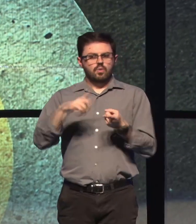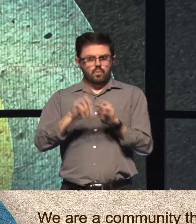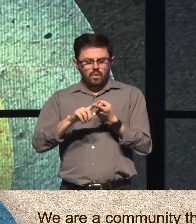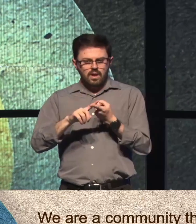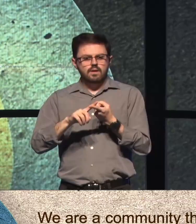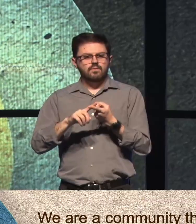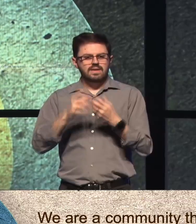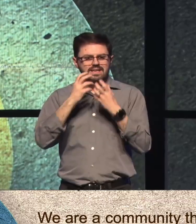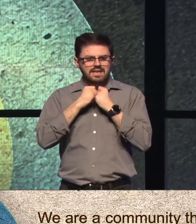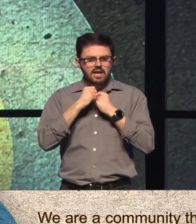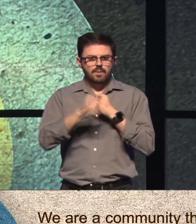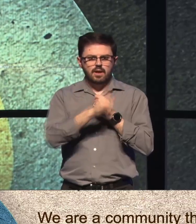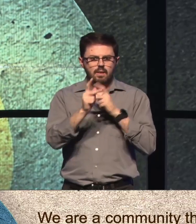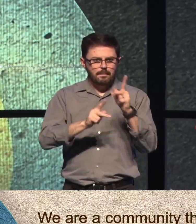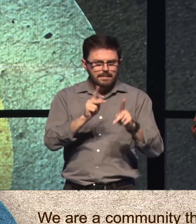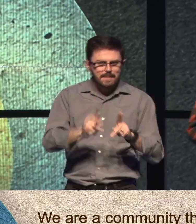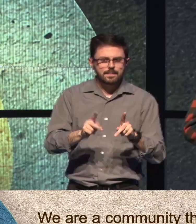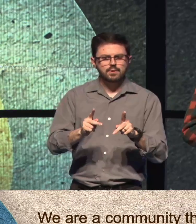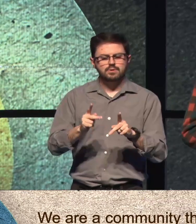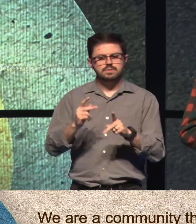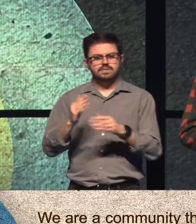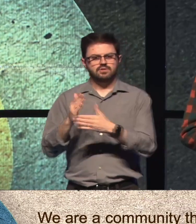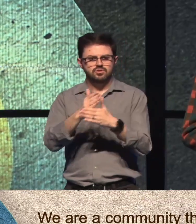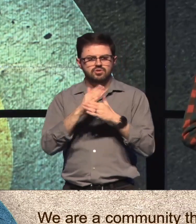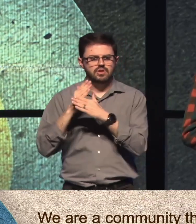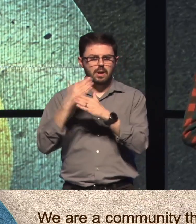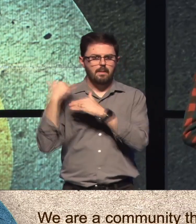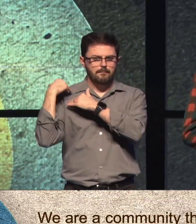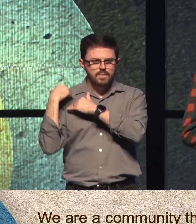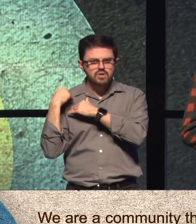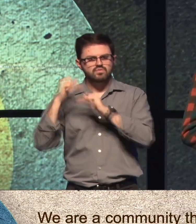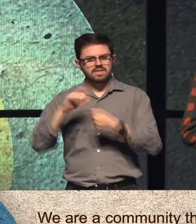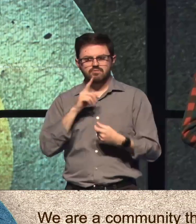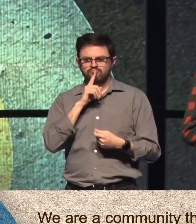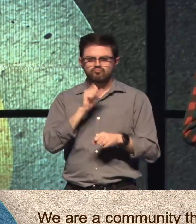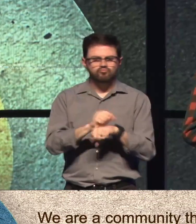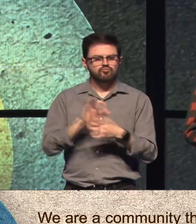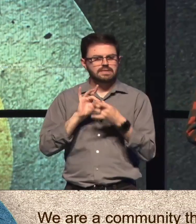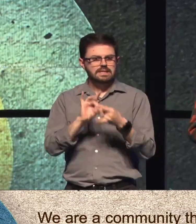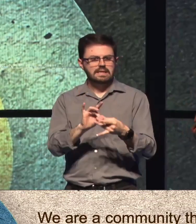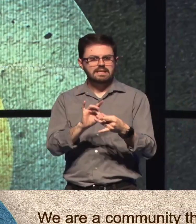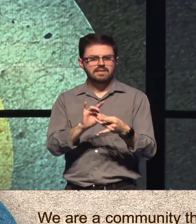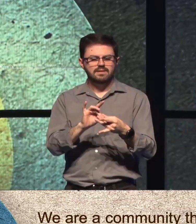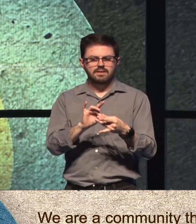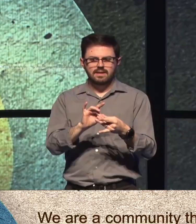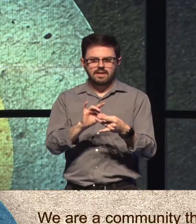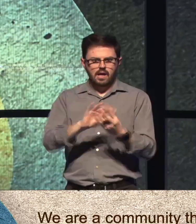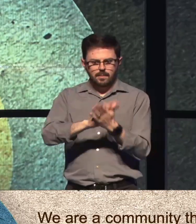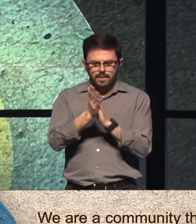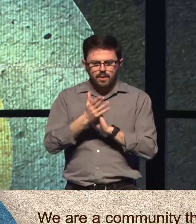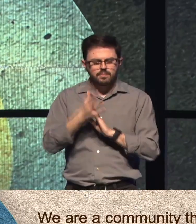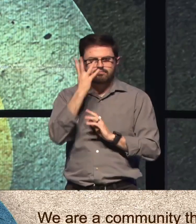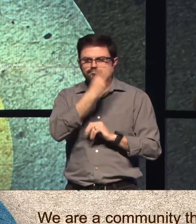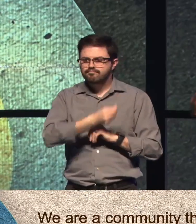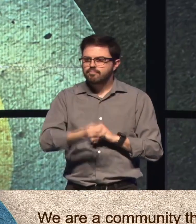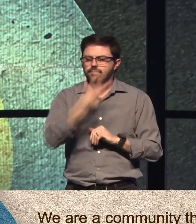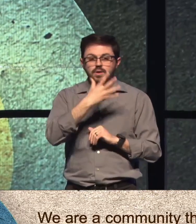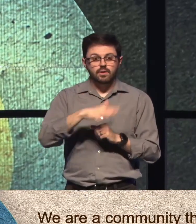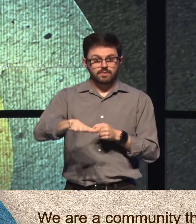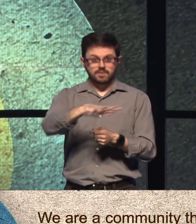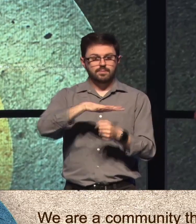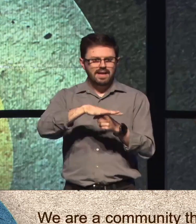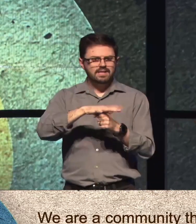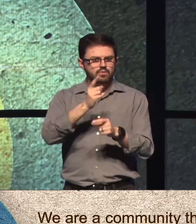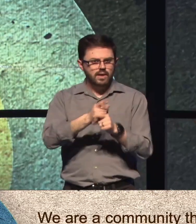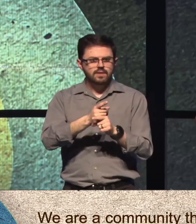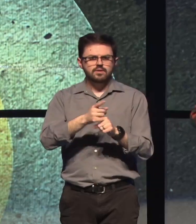burdens that we connect, and that makes it a beautiful space. And so you see, when we live for ourselves, when I say, well, I'm going to live for